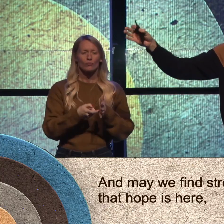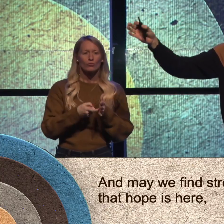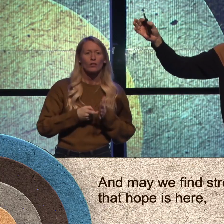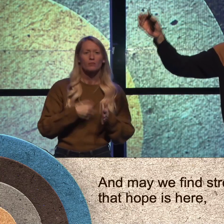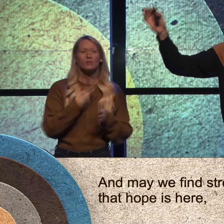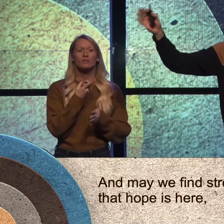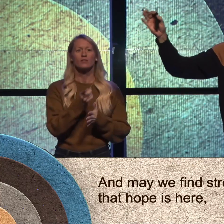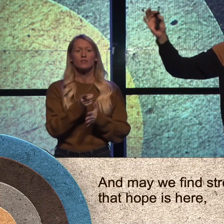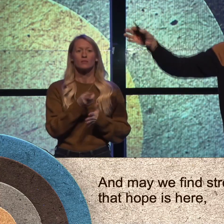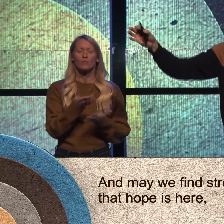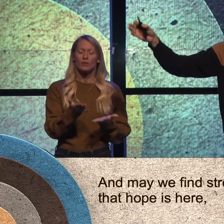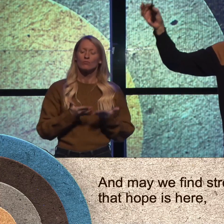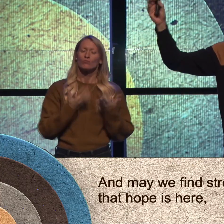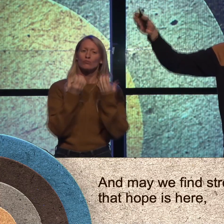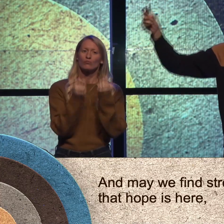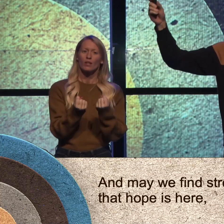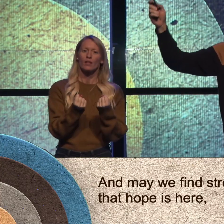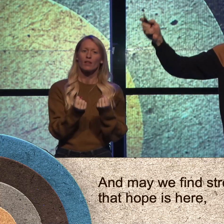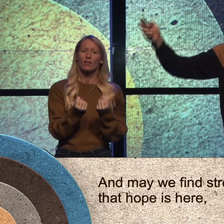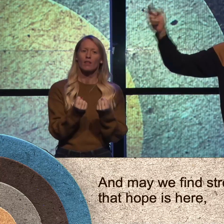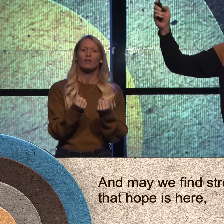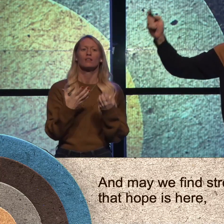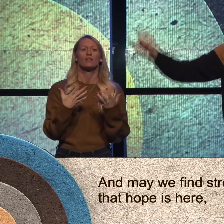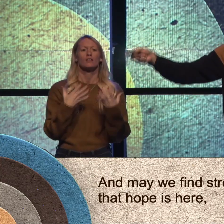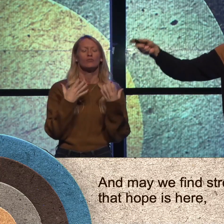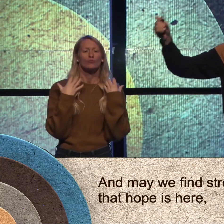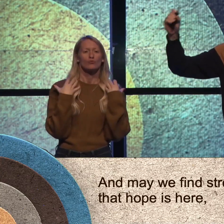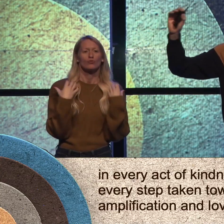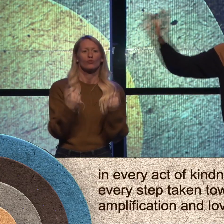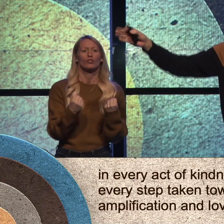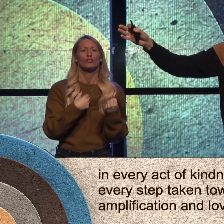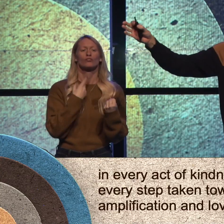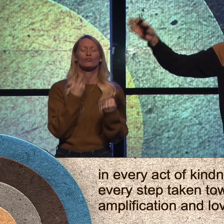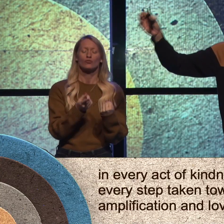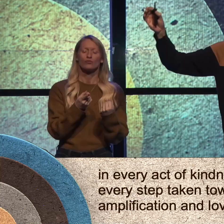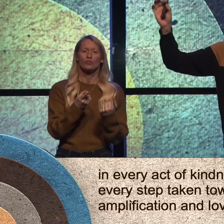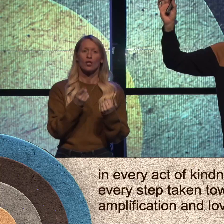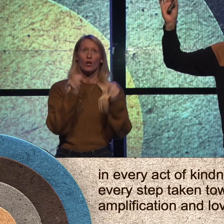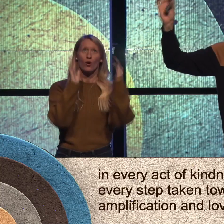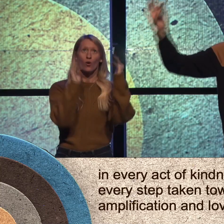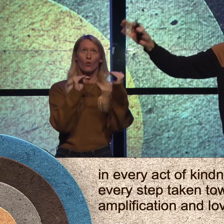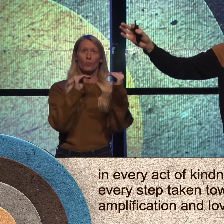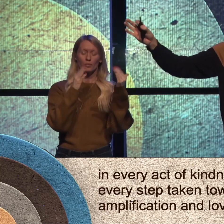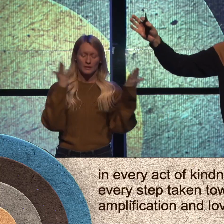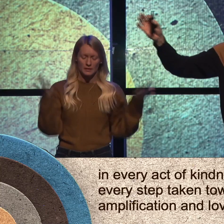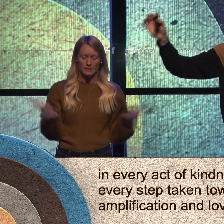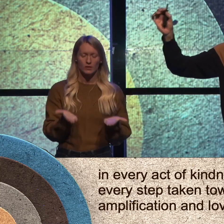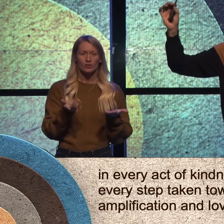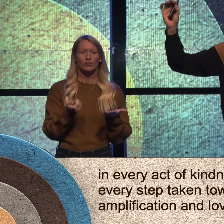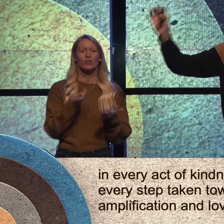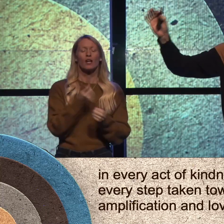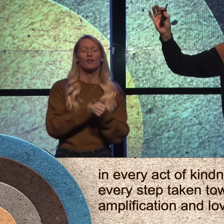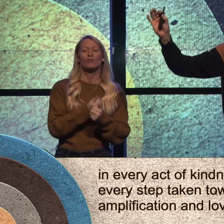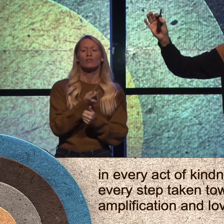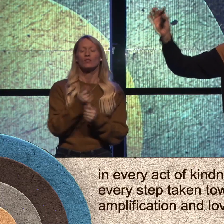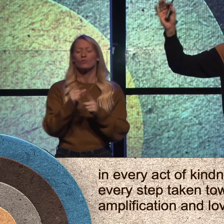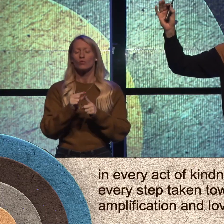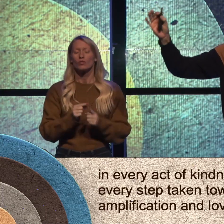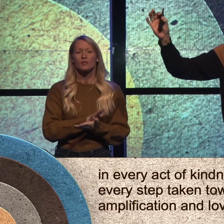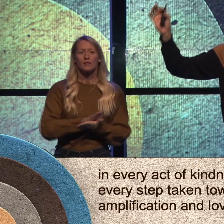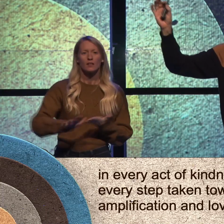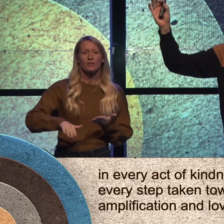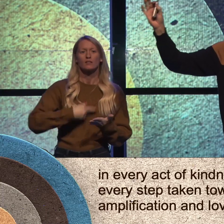and courage in the promise that hope is here in every act of kindness, every word of justice, and every